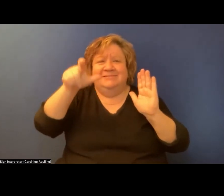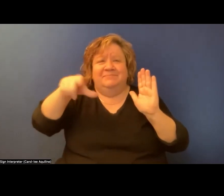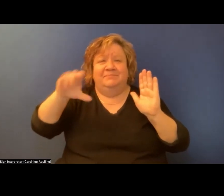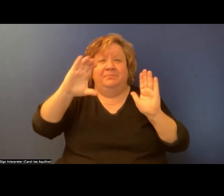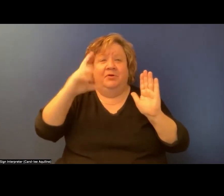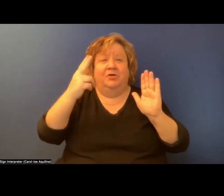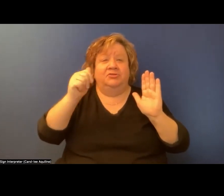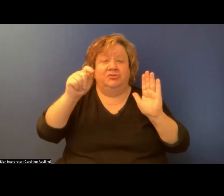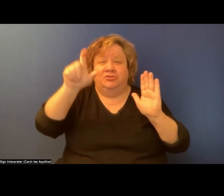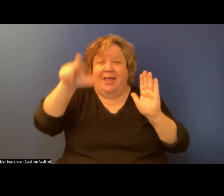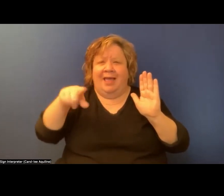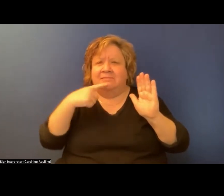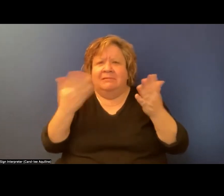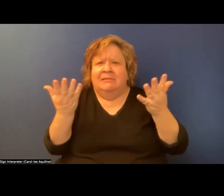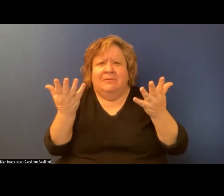to